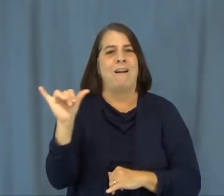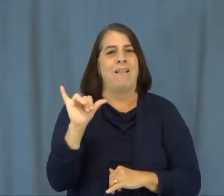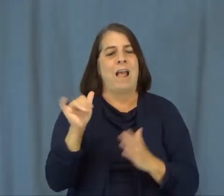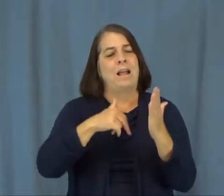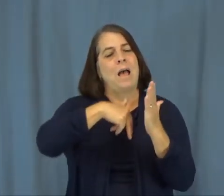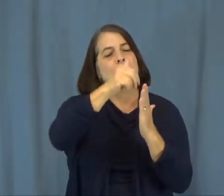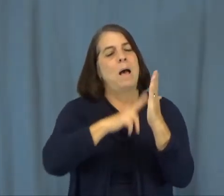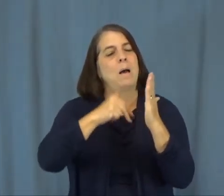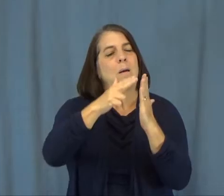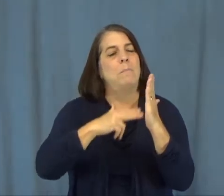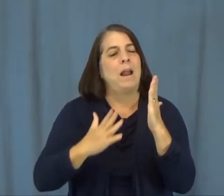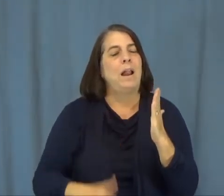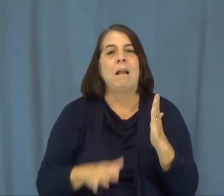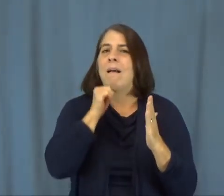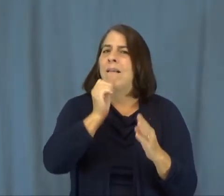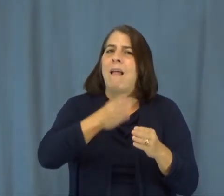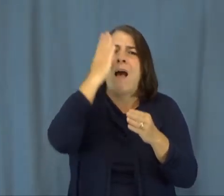day by day